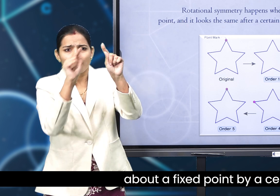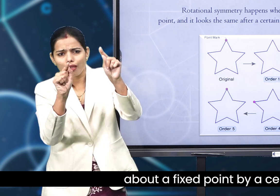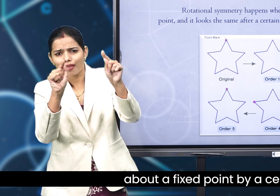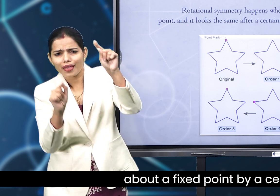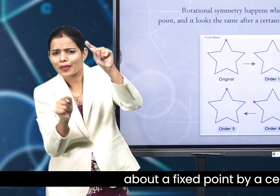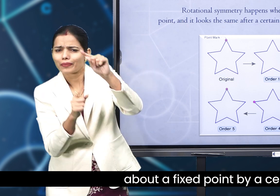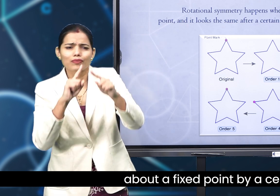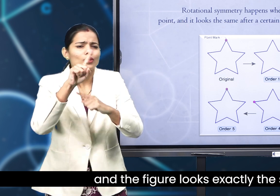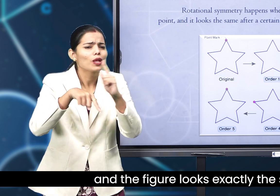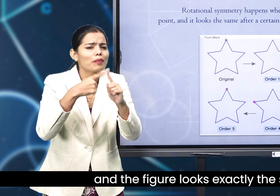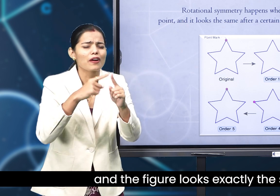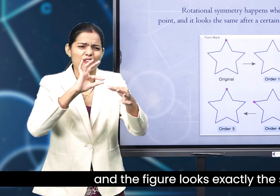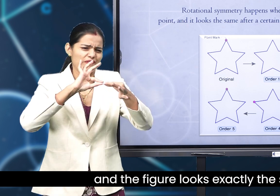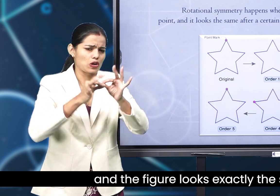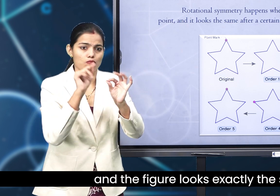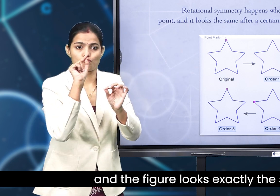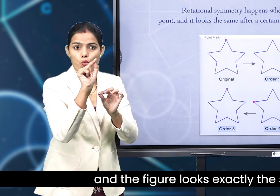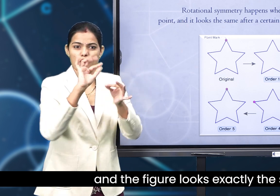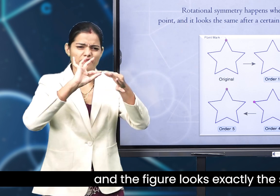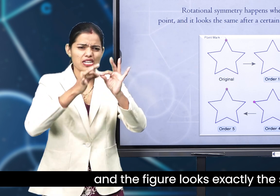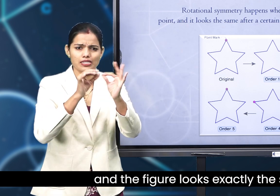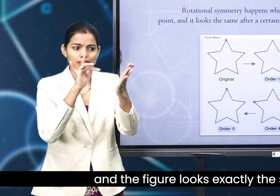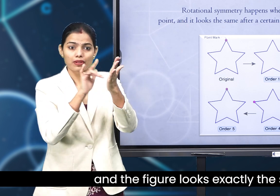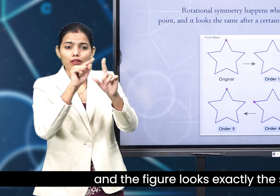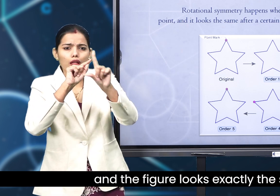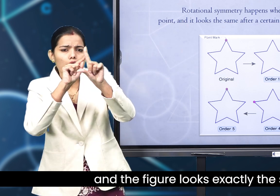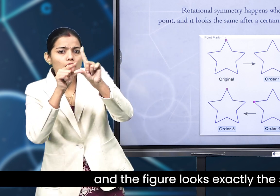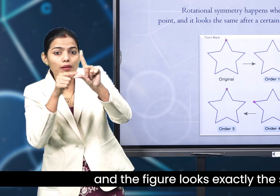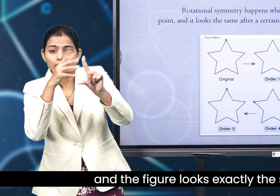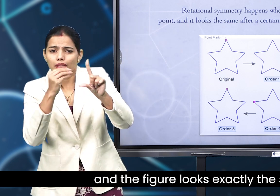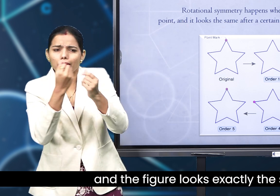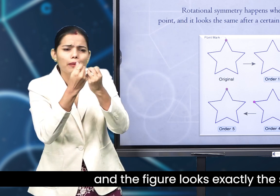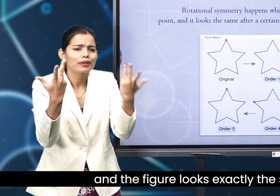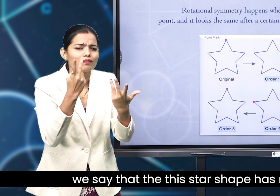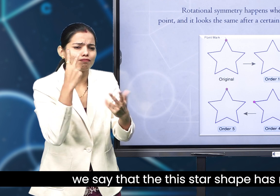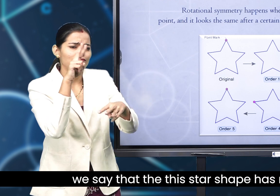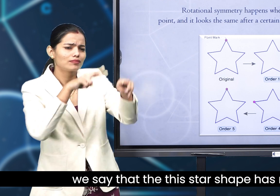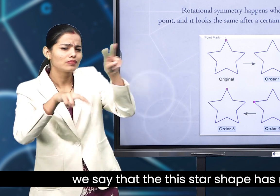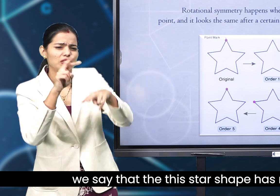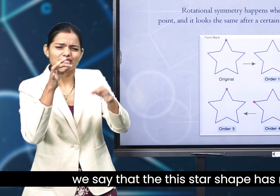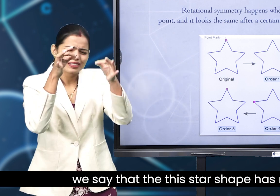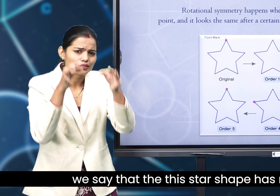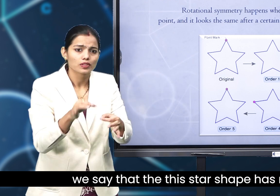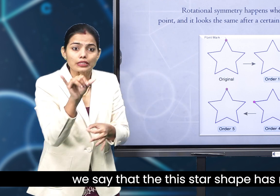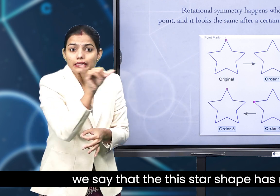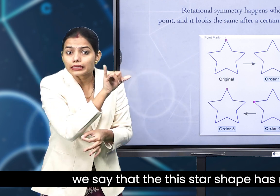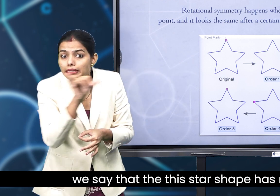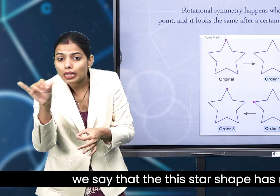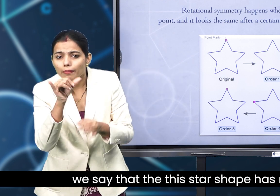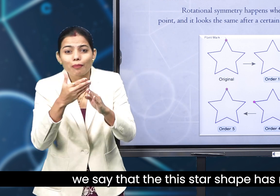angle, and the figure looks exactly the same as before, we say that this star shape has